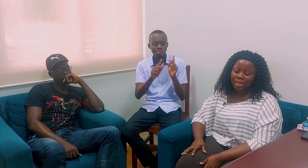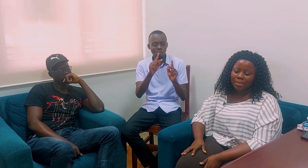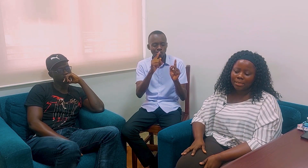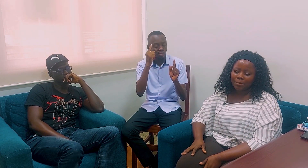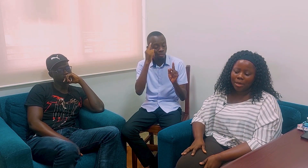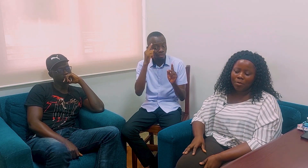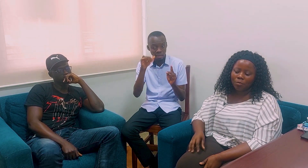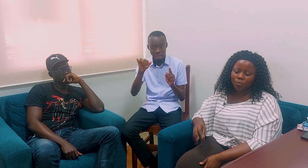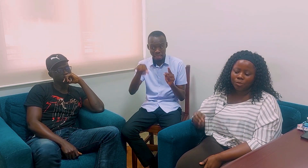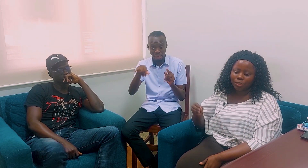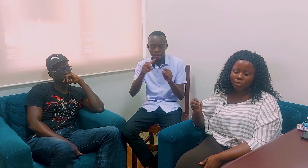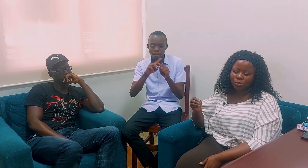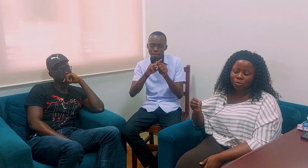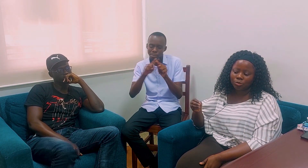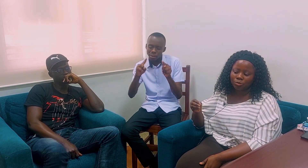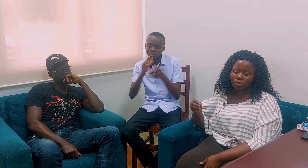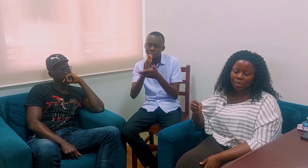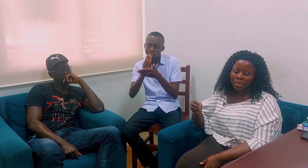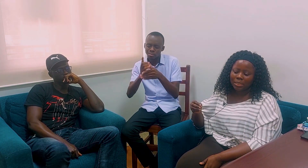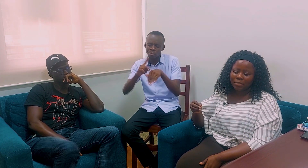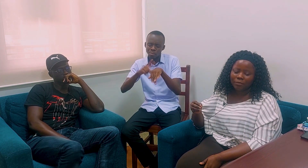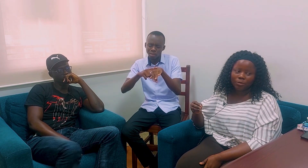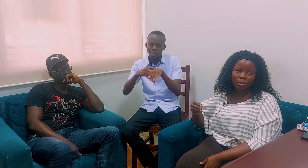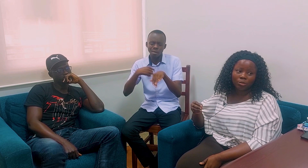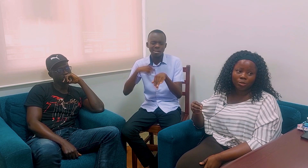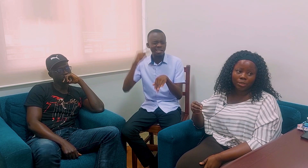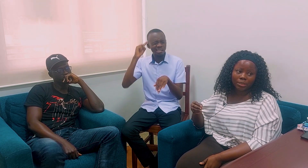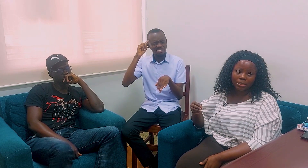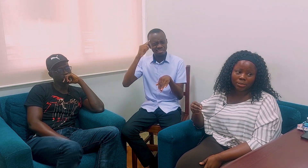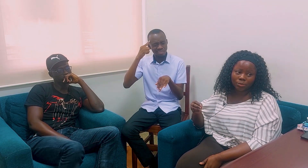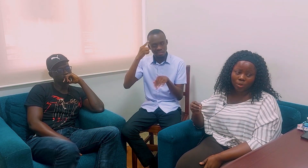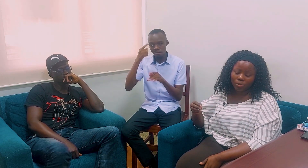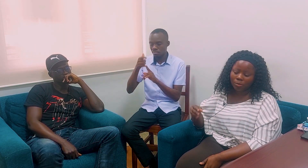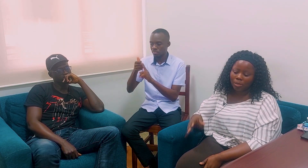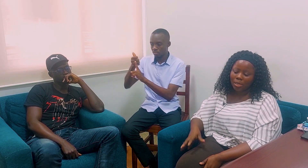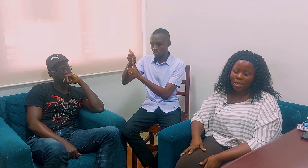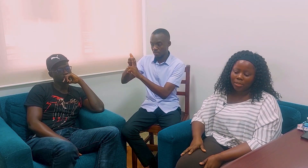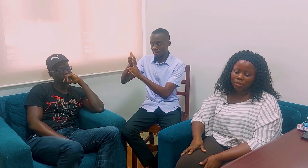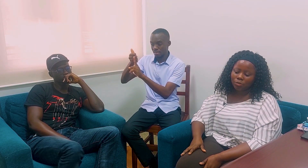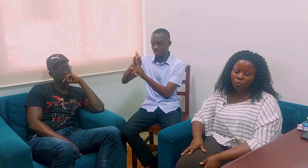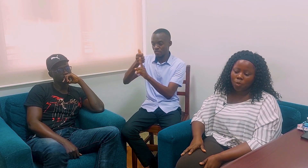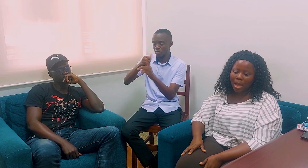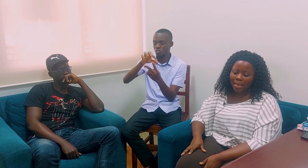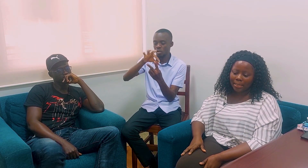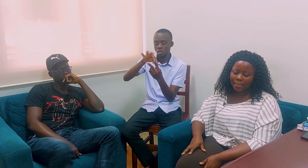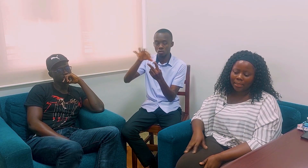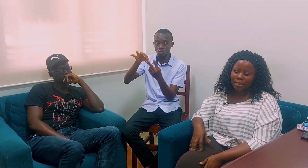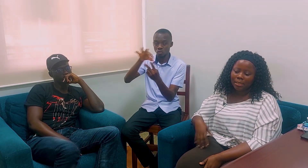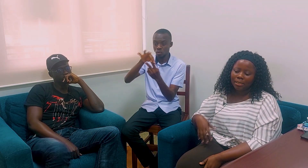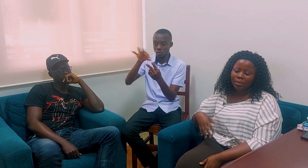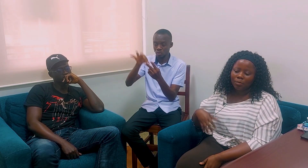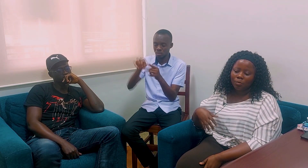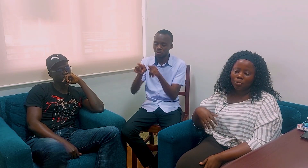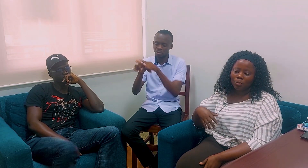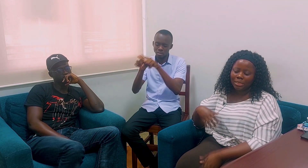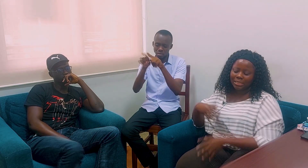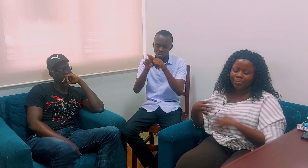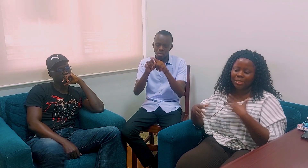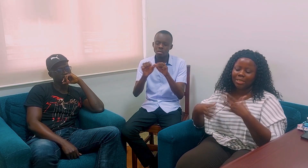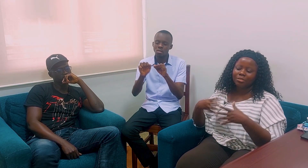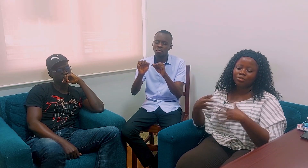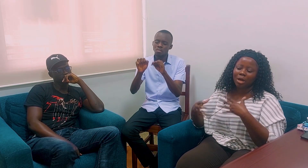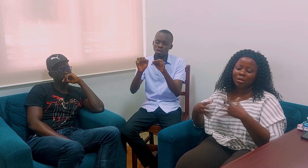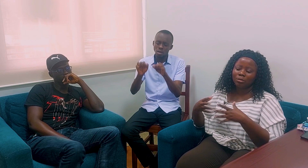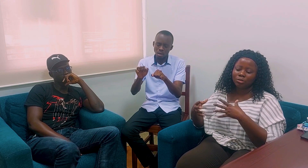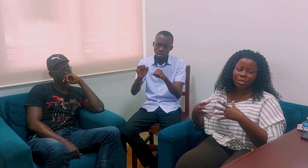But I somehow will push it also to individual choices as well as to why there's